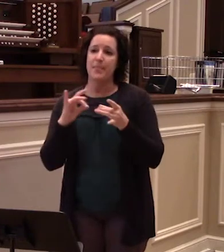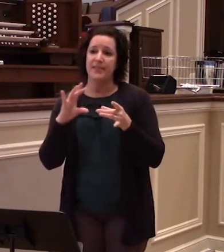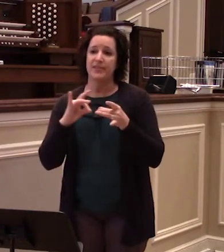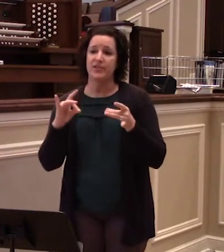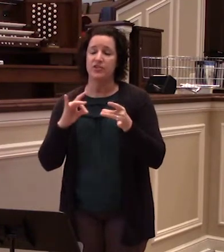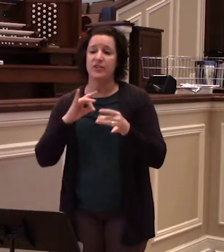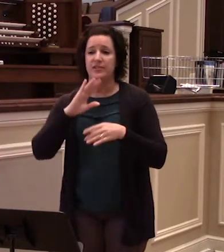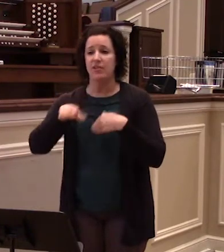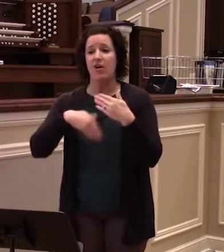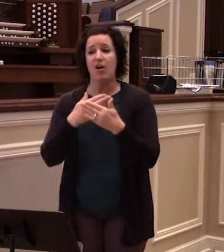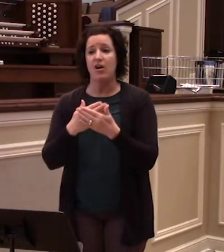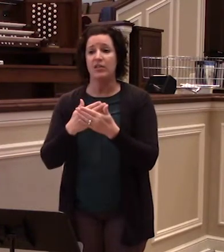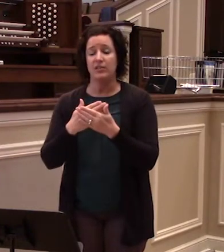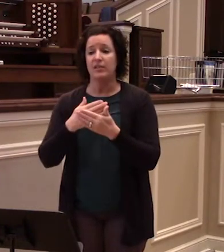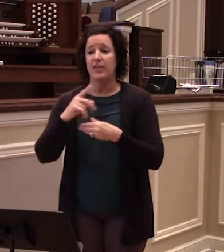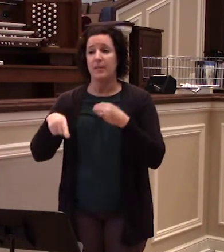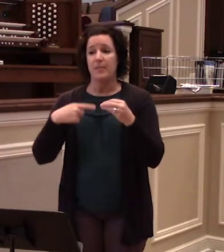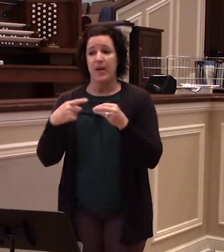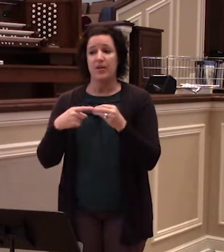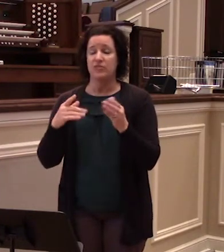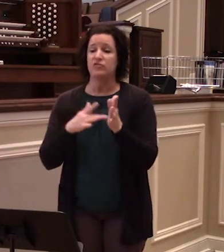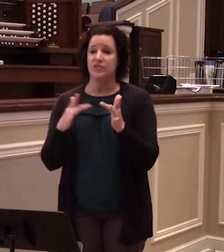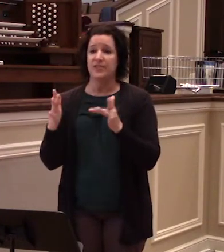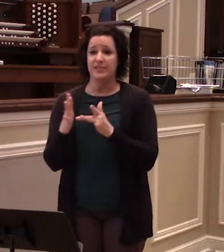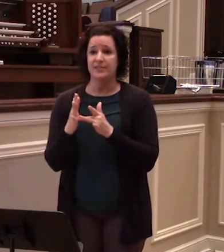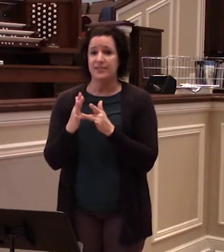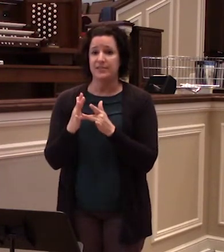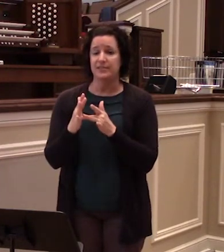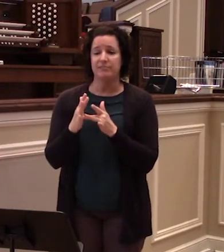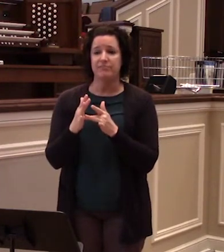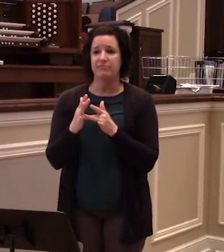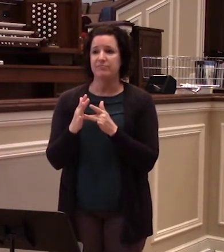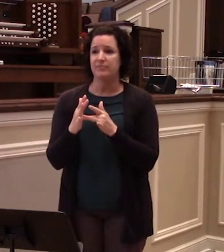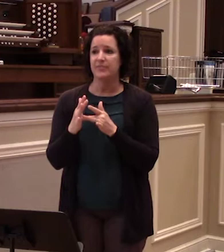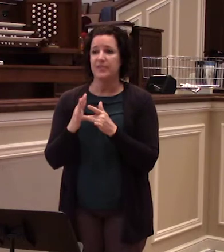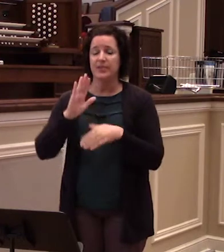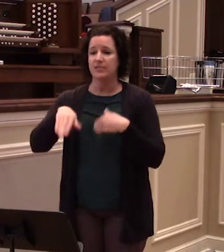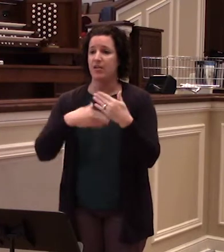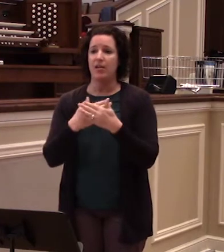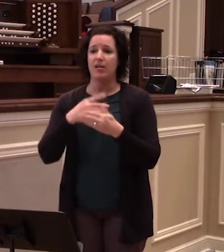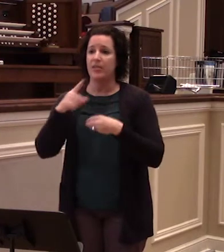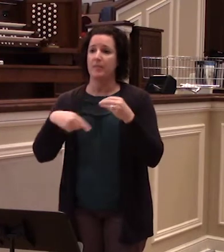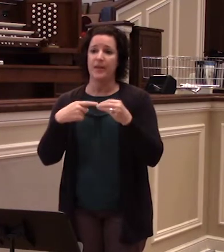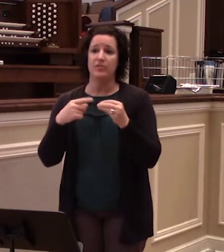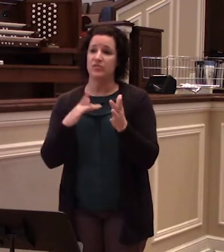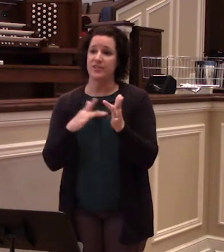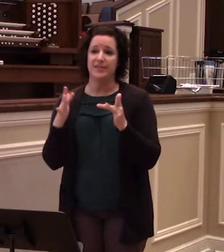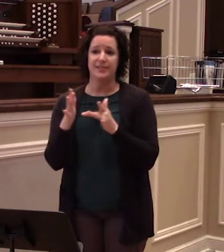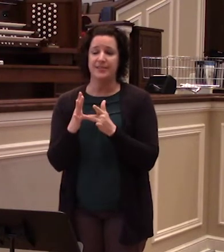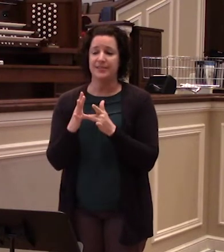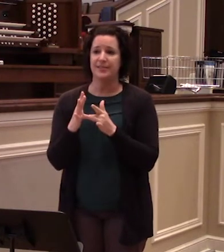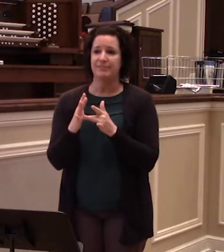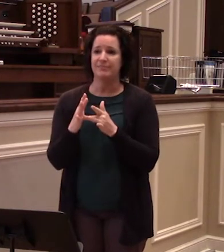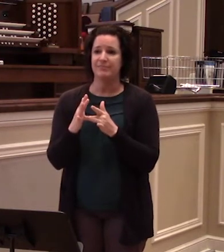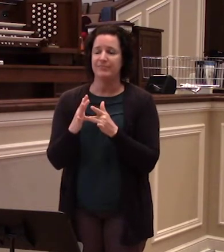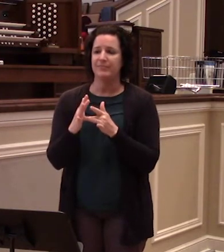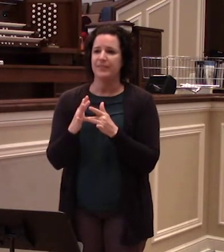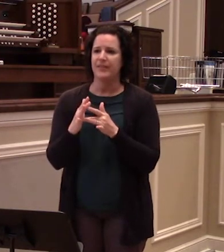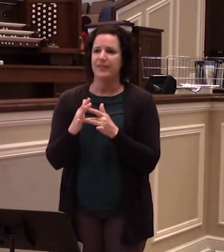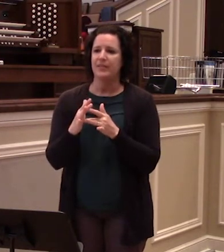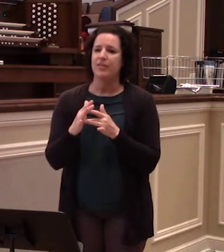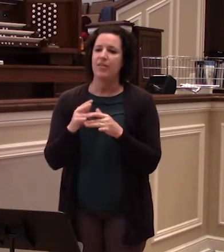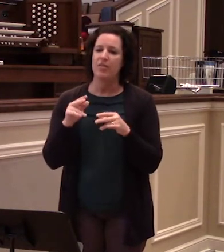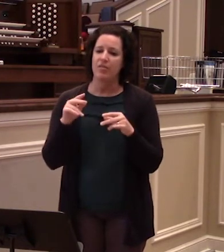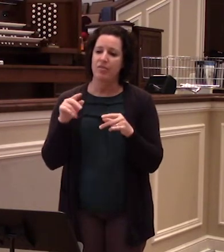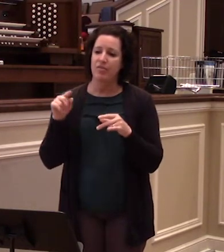about Jesus. It's all about Jesus. And those verses